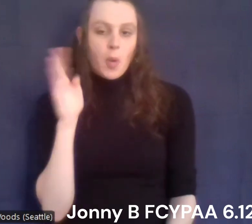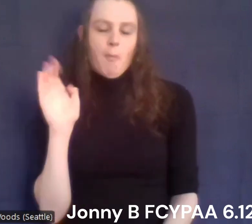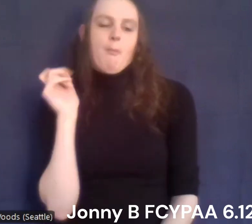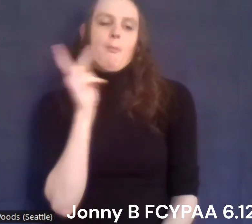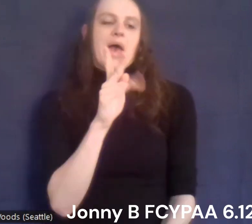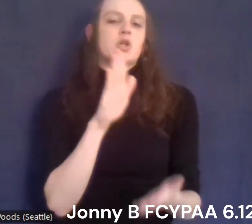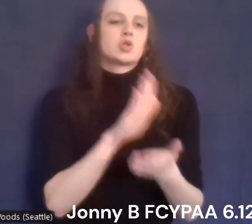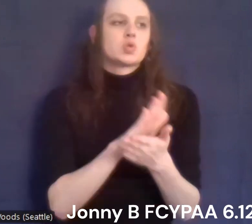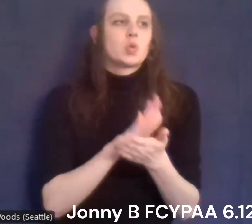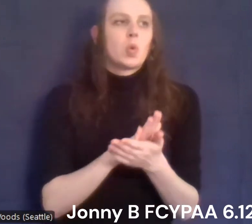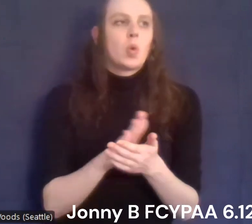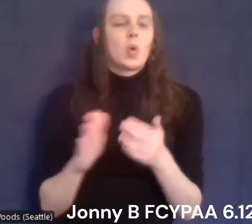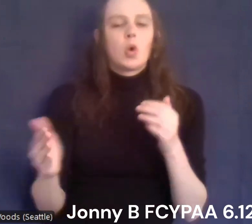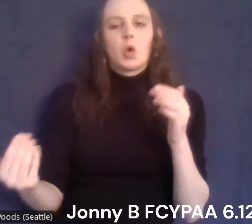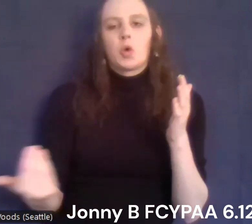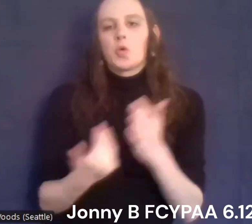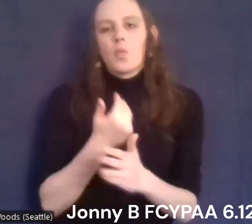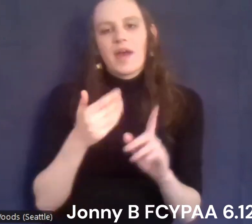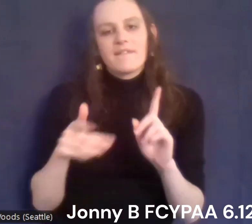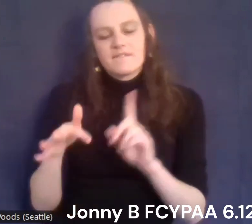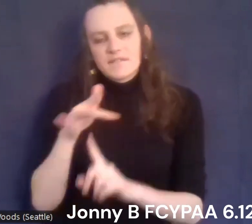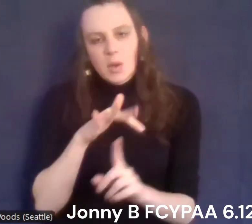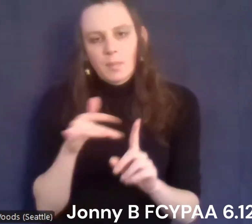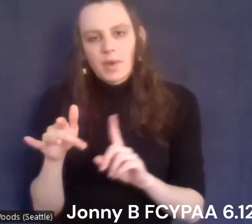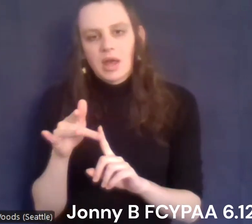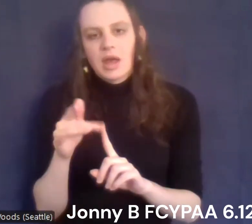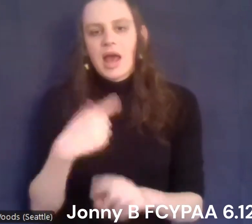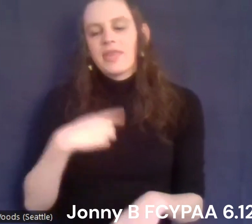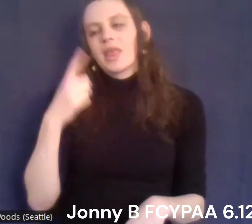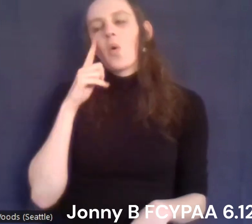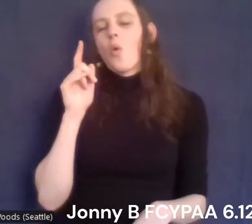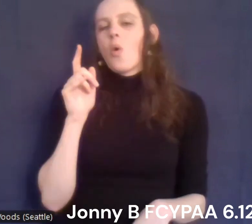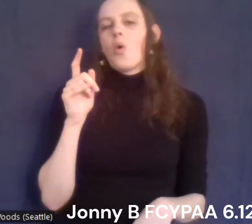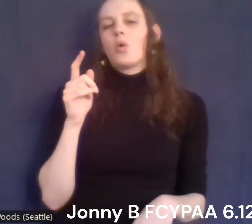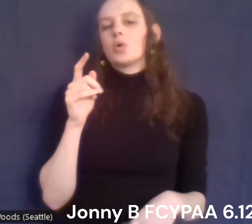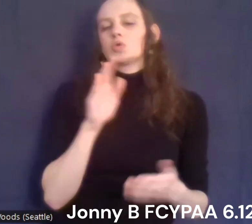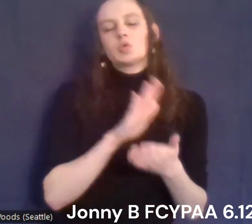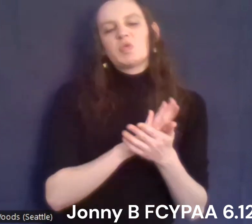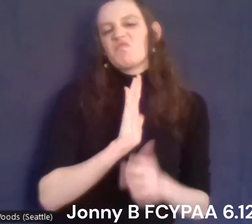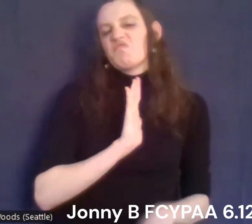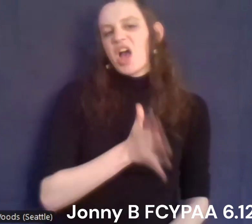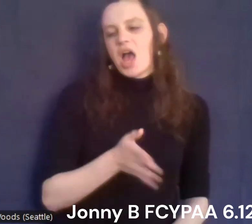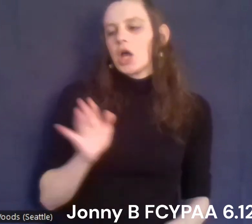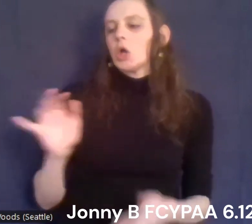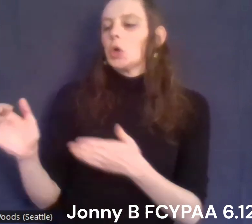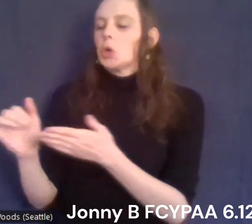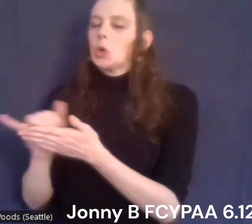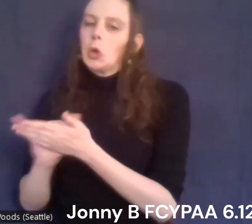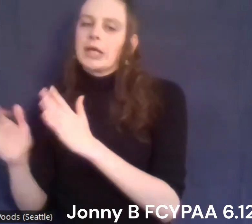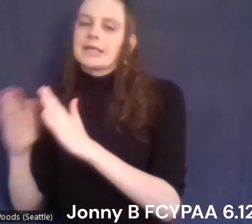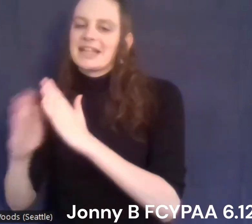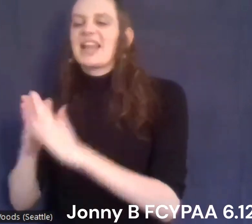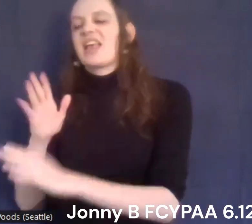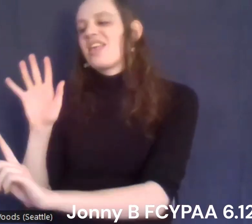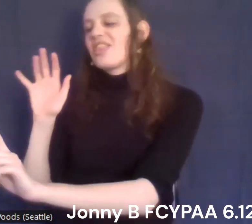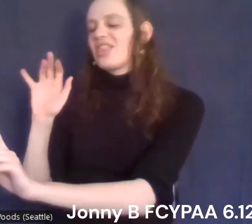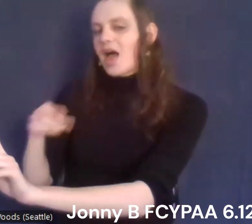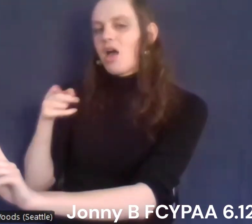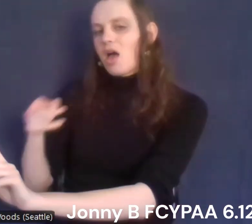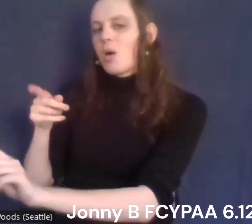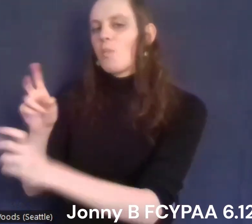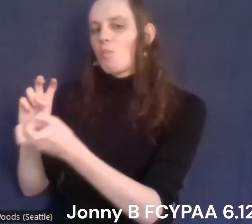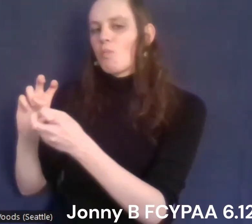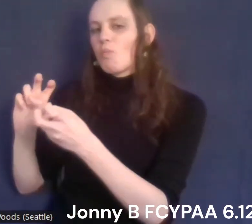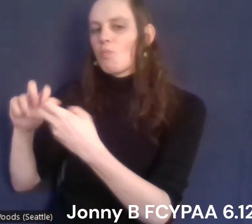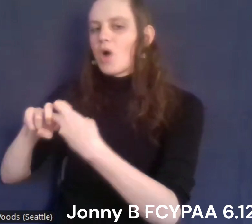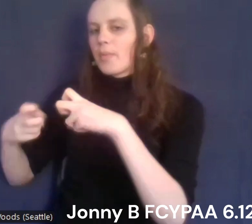back to school, it was New York City was the problem. Put me back in an environment where I'm around people, more people I know,